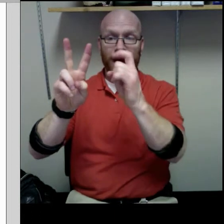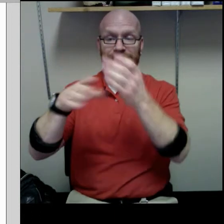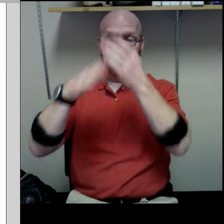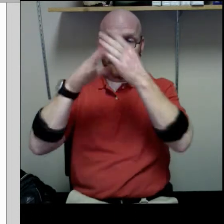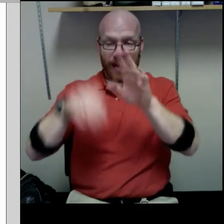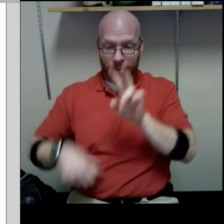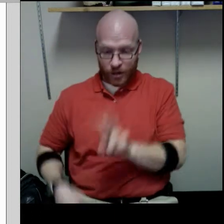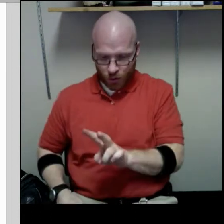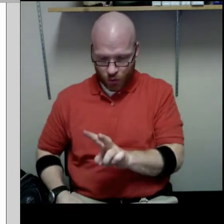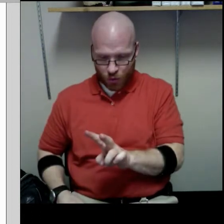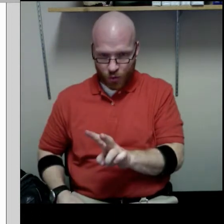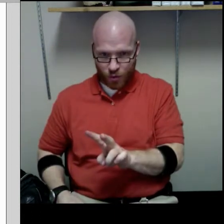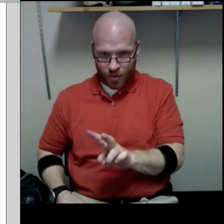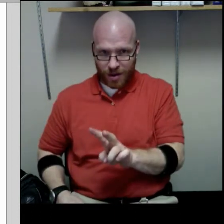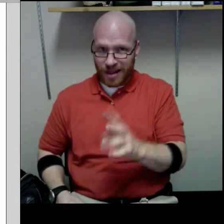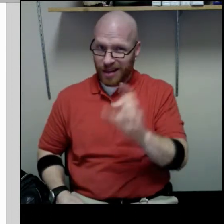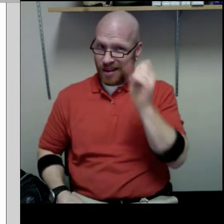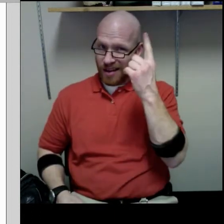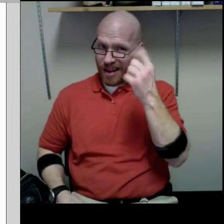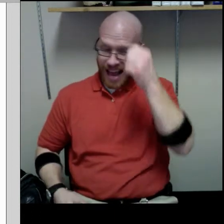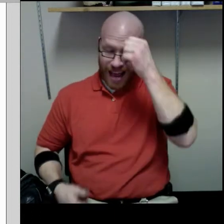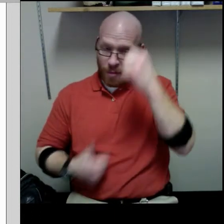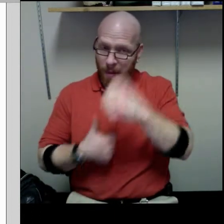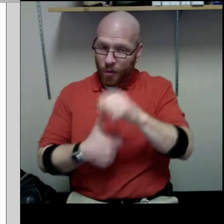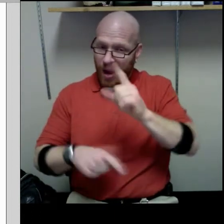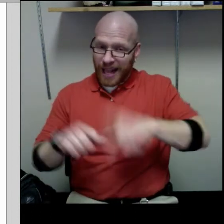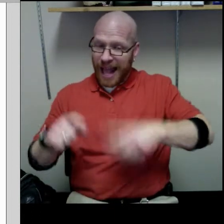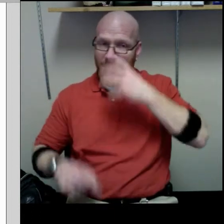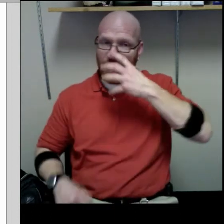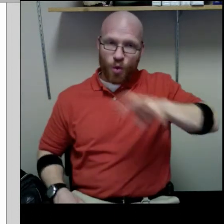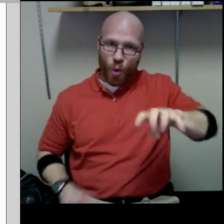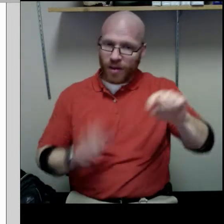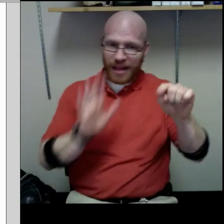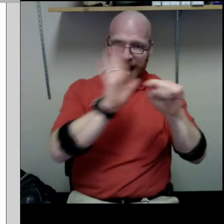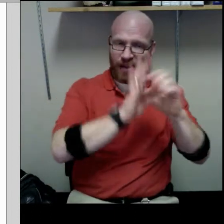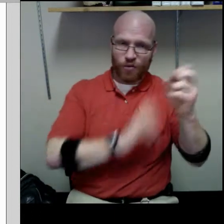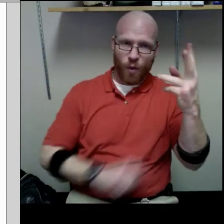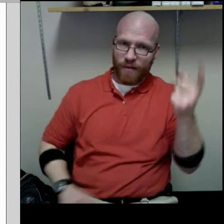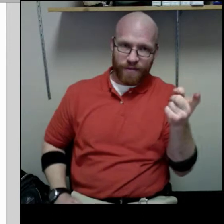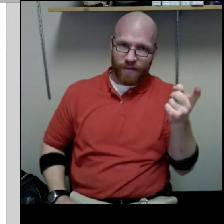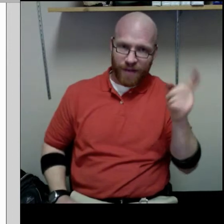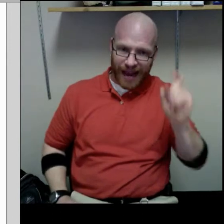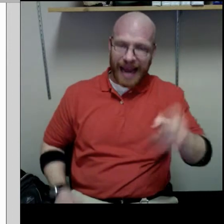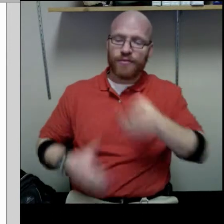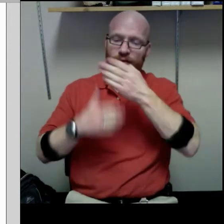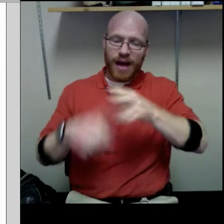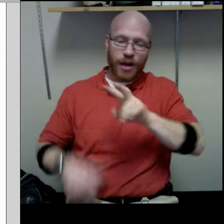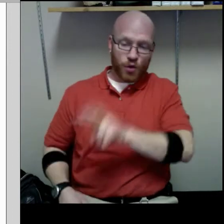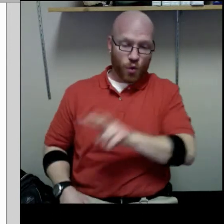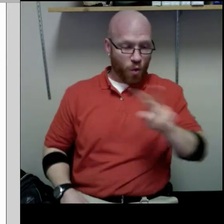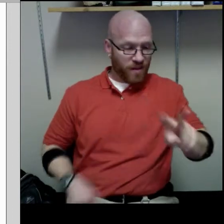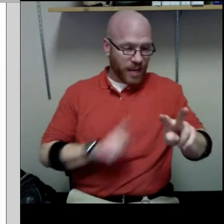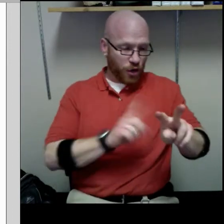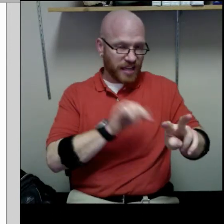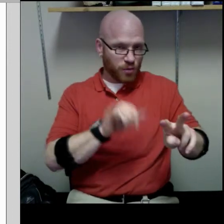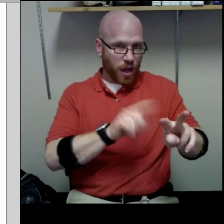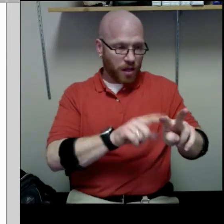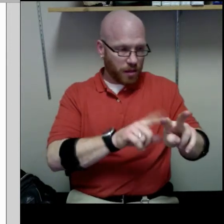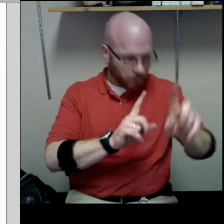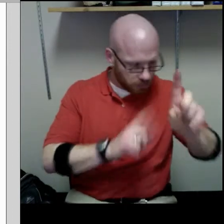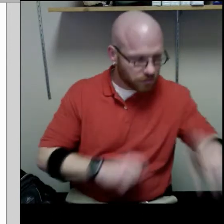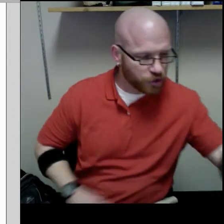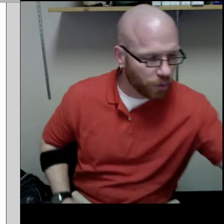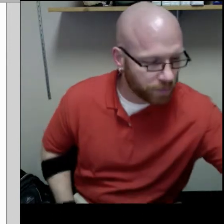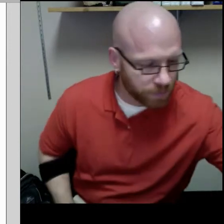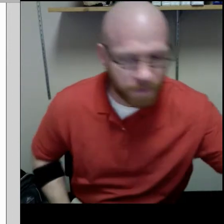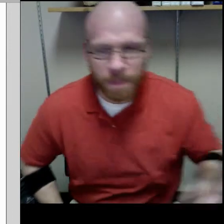So 2x divided by 2, remember I can't ignore the negative 12, I have to divide 2 over here as